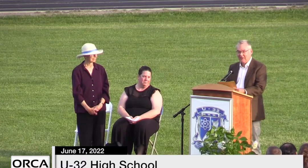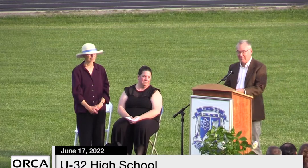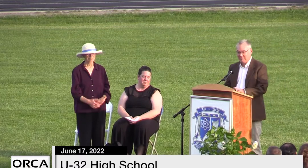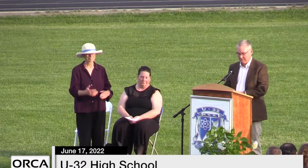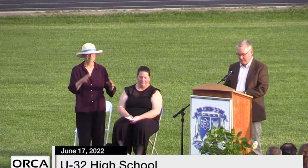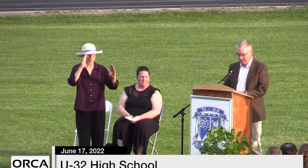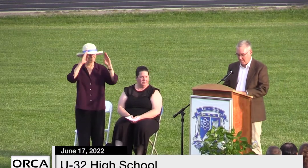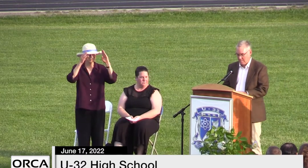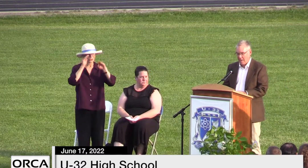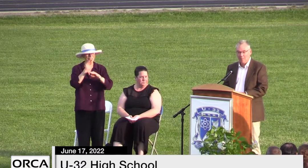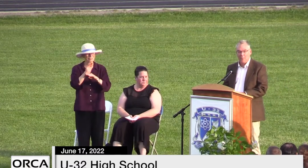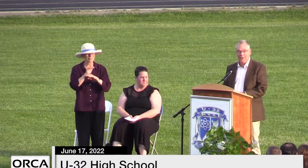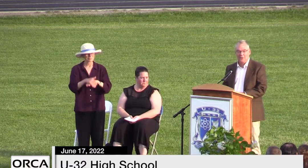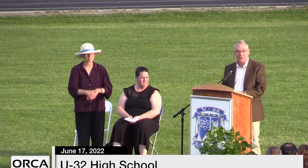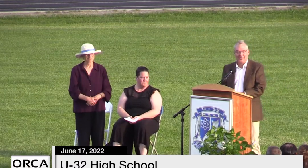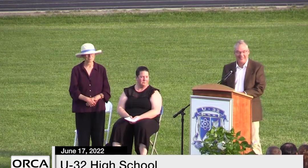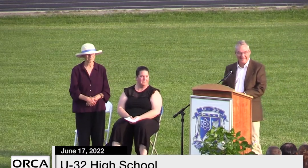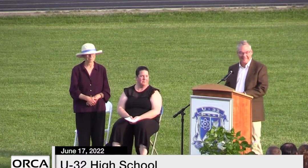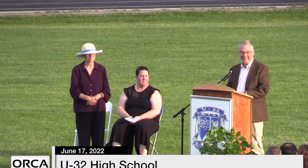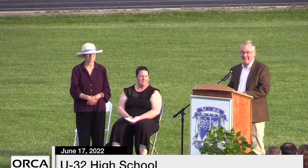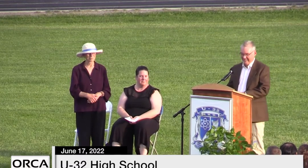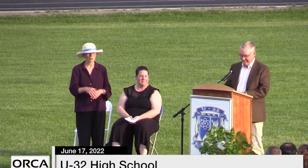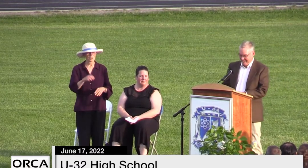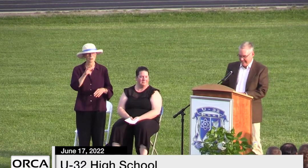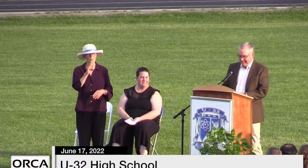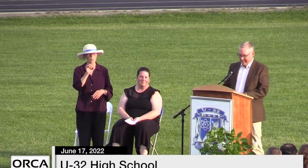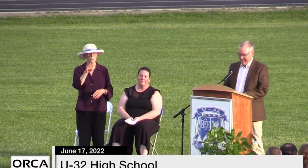Good evening. Buenas noches.